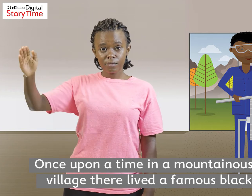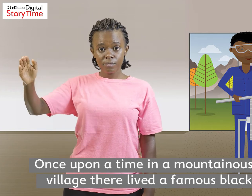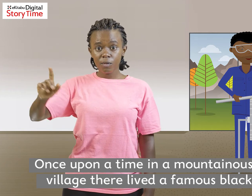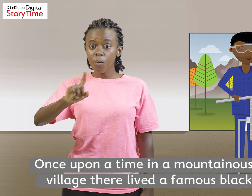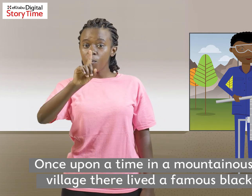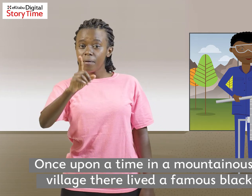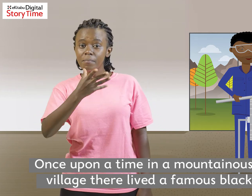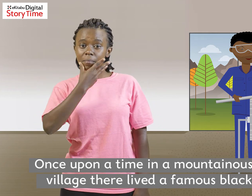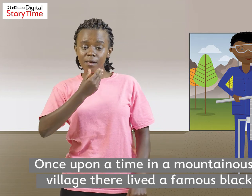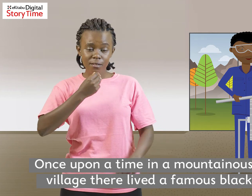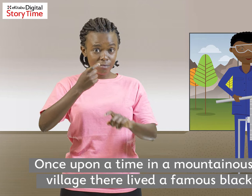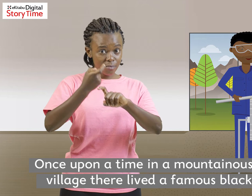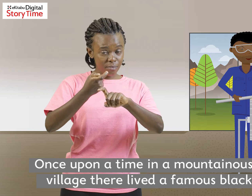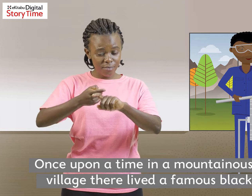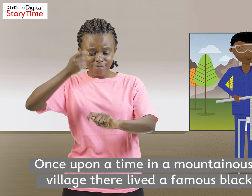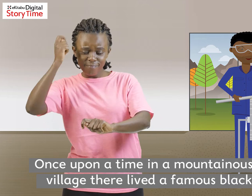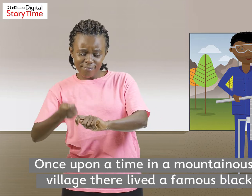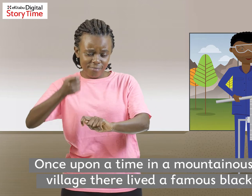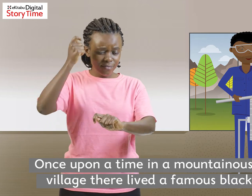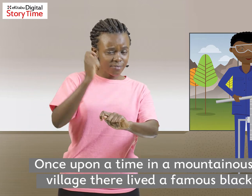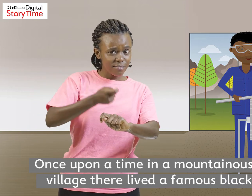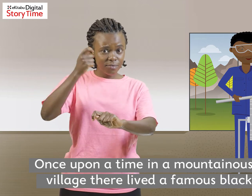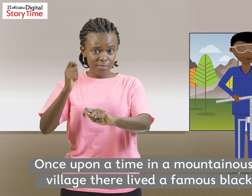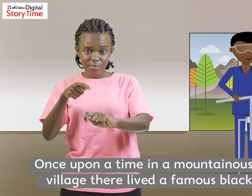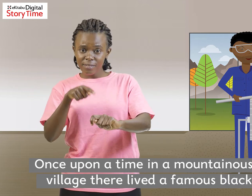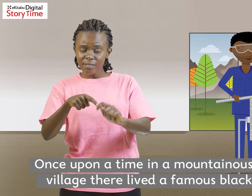Once upon a time, in a mountainous African village, there lived a famous blacksmith.